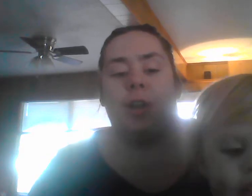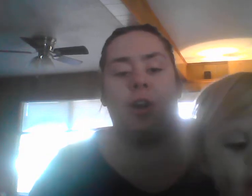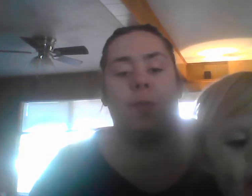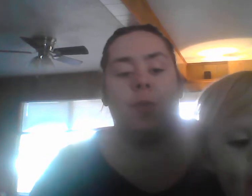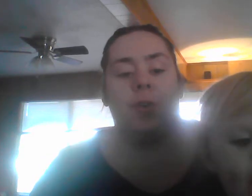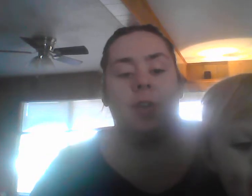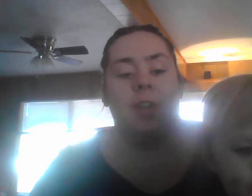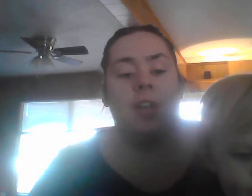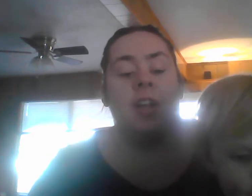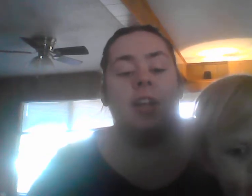to